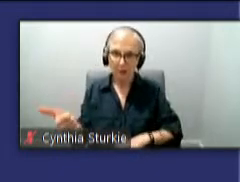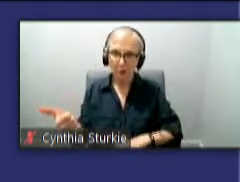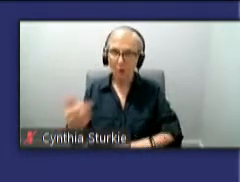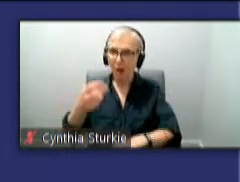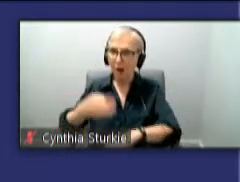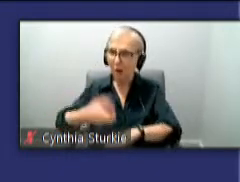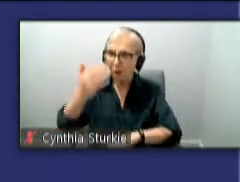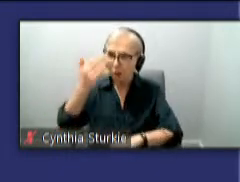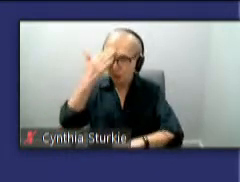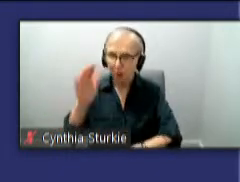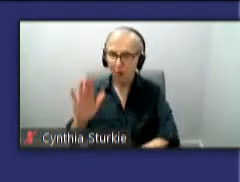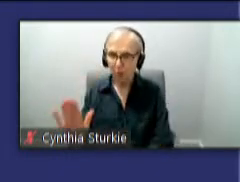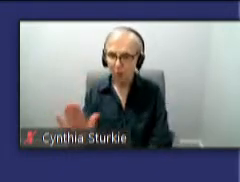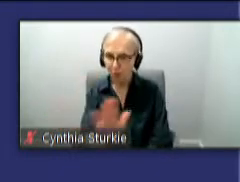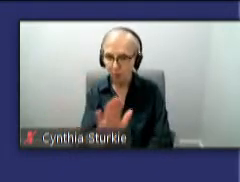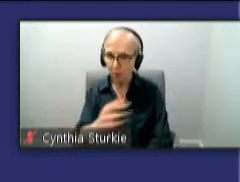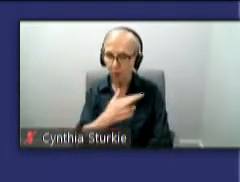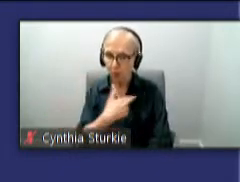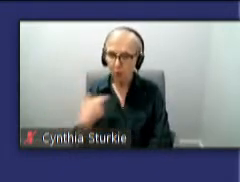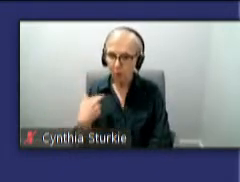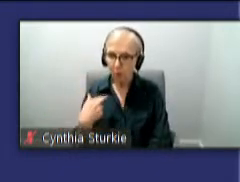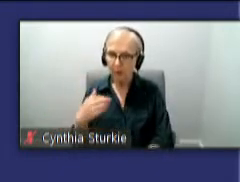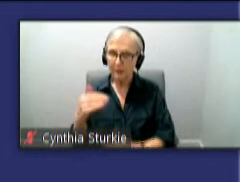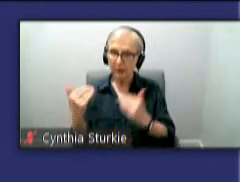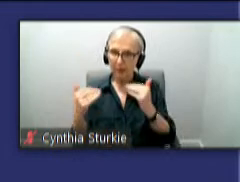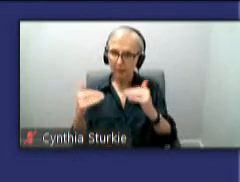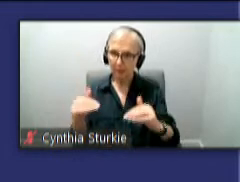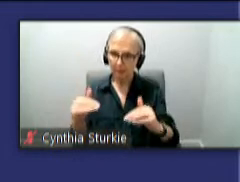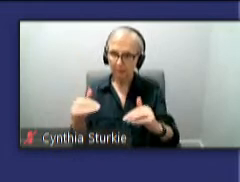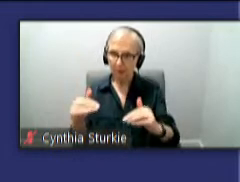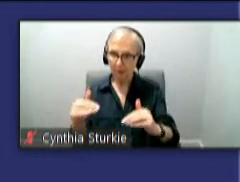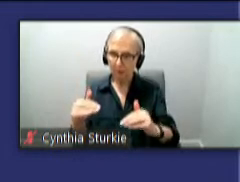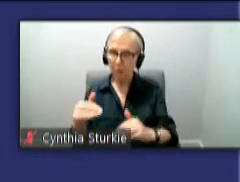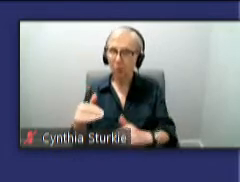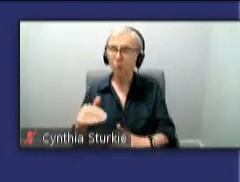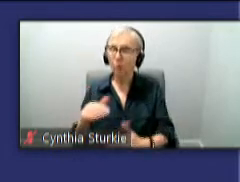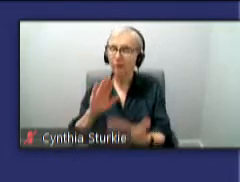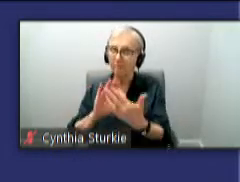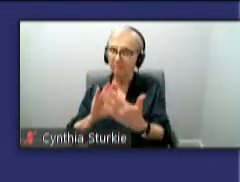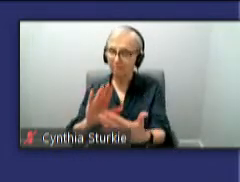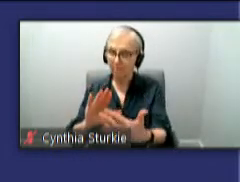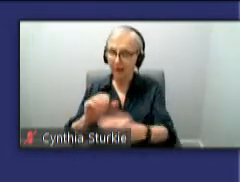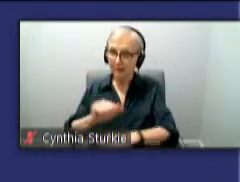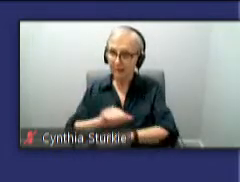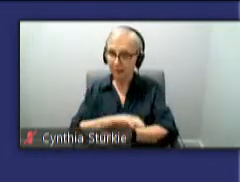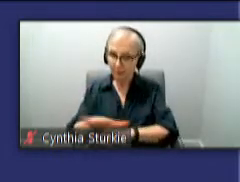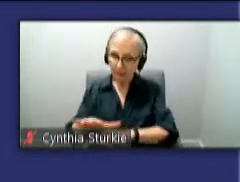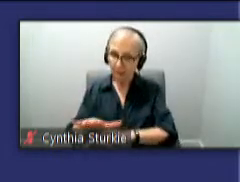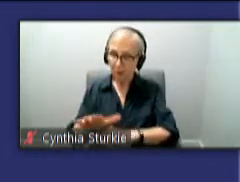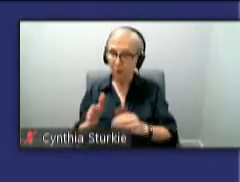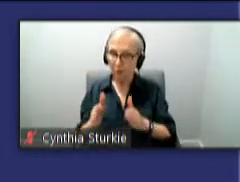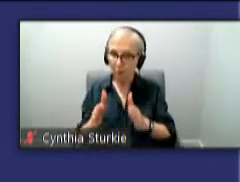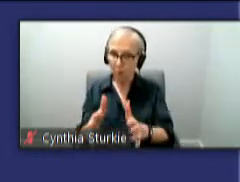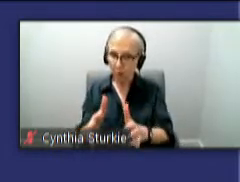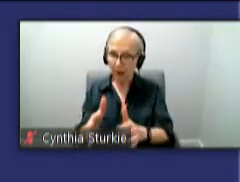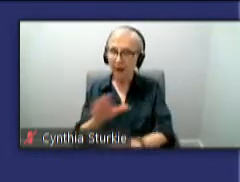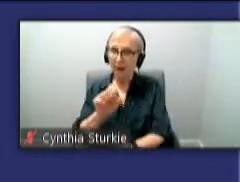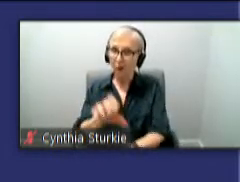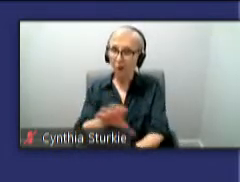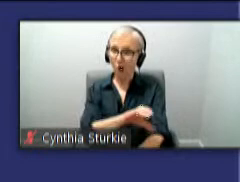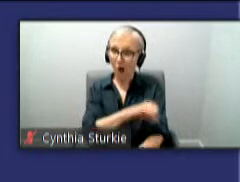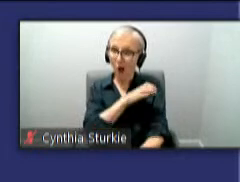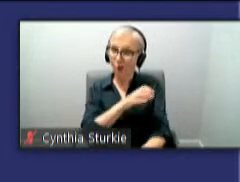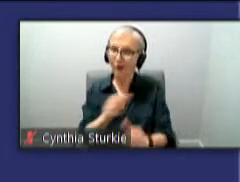level. The last couple of years have been historic, and we have faced the pandemic the Colorado way together, really from